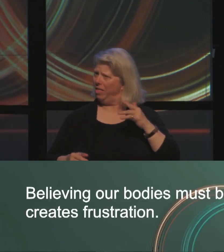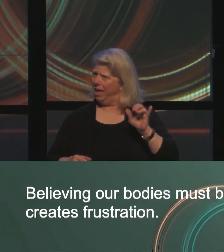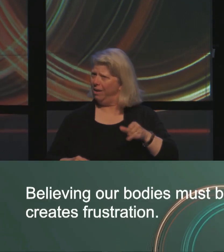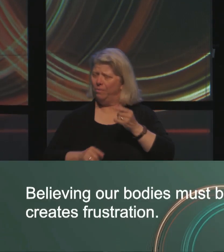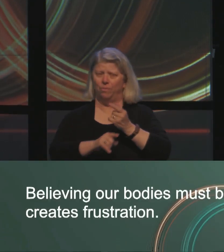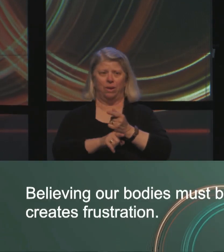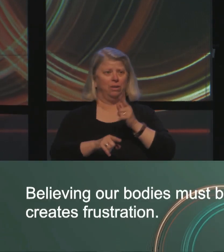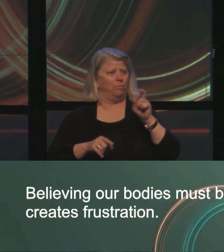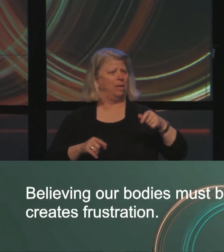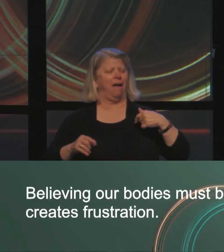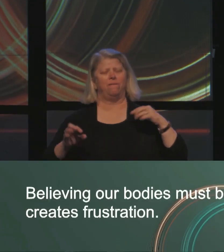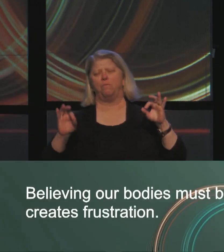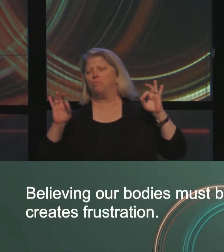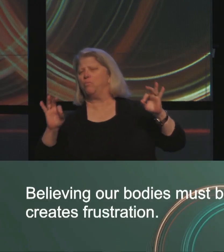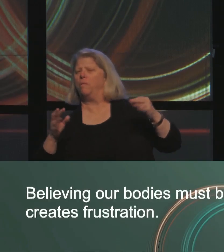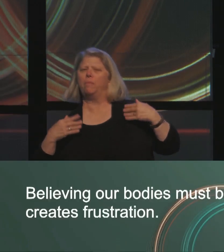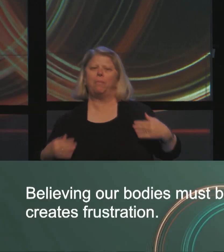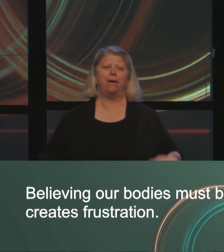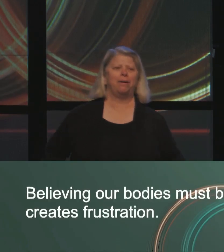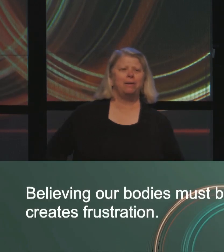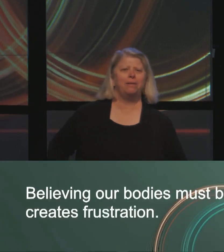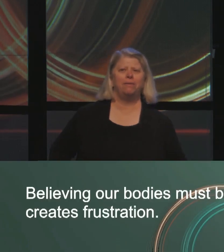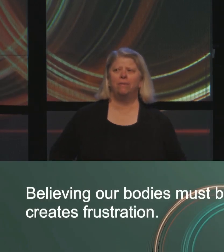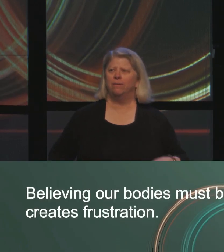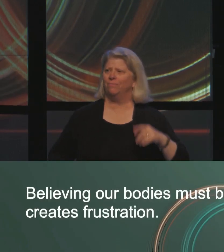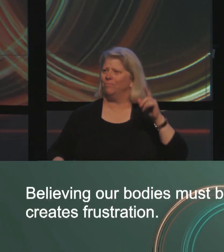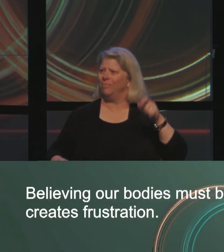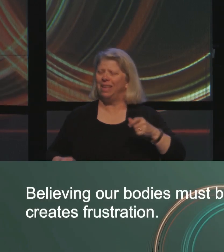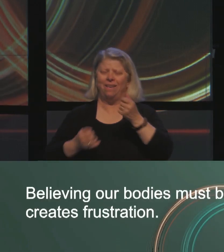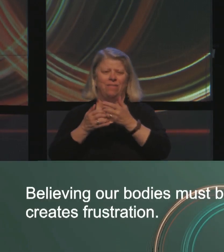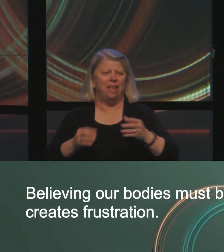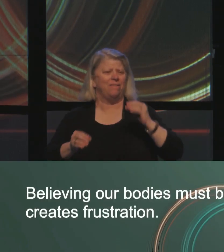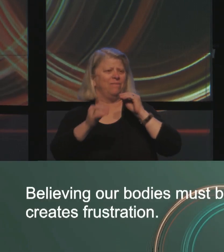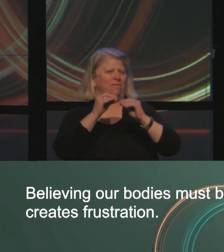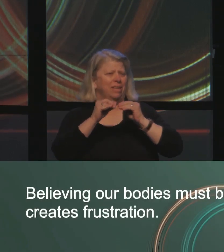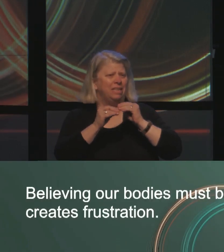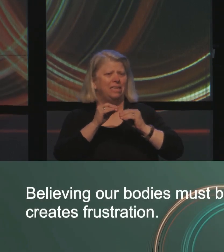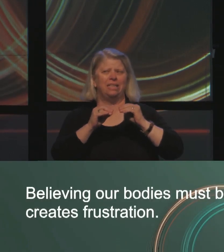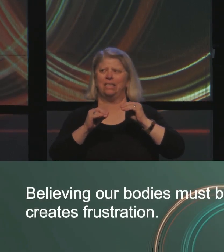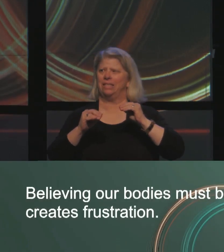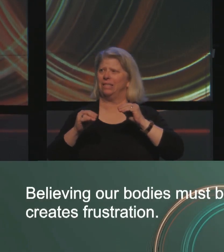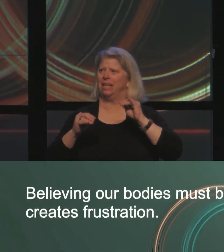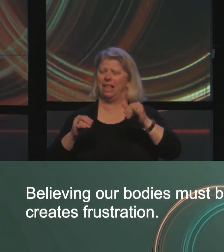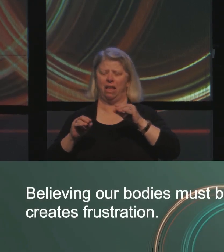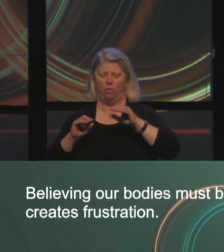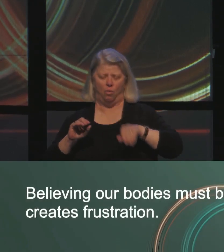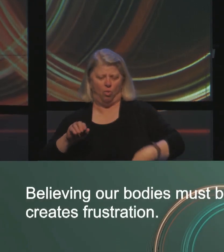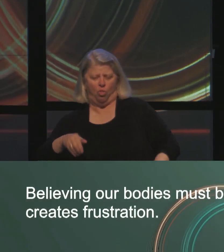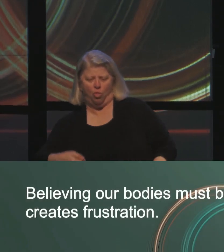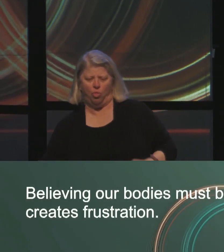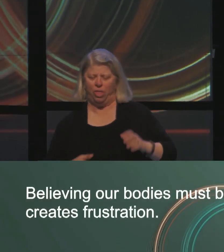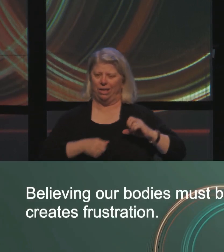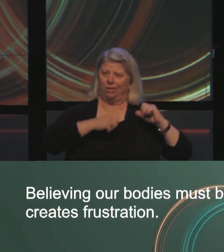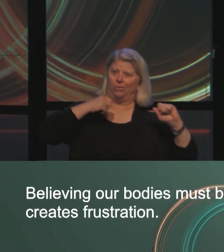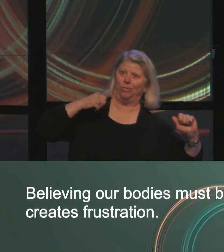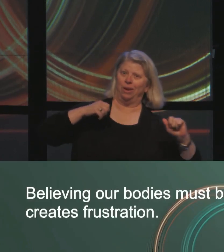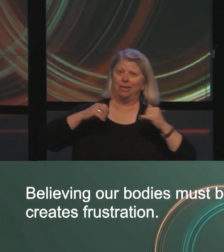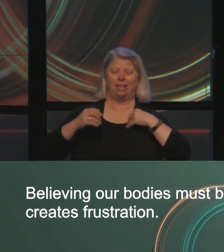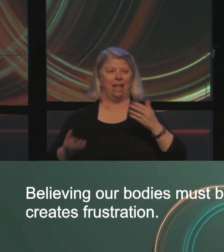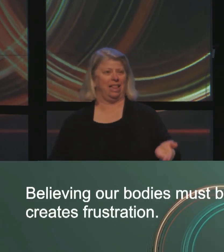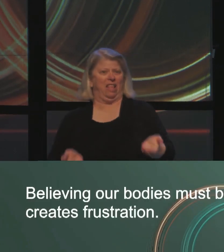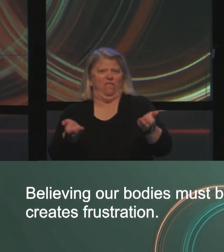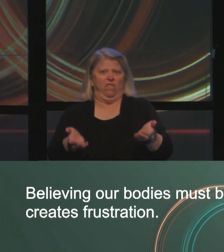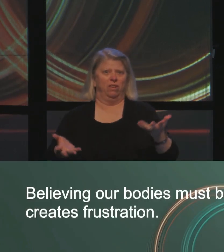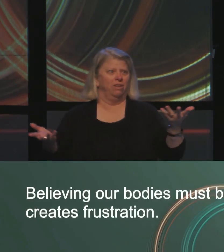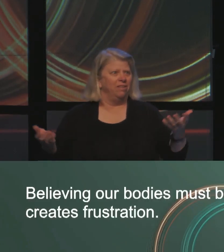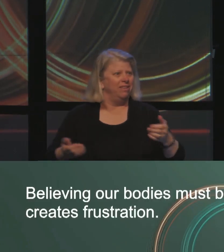I'm just supposed to have the perfect body, and I need to get everything fixed, and I got to get this tucked, and I got to get this stretched, and I got to get this lifted,